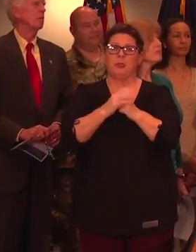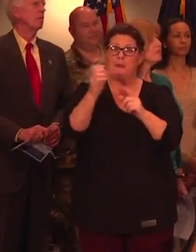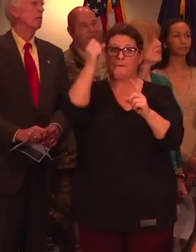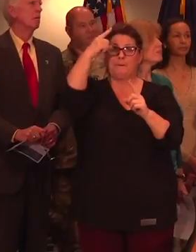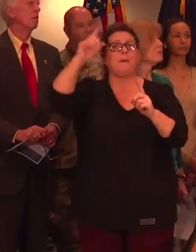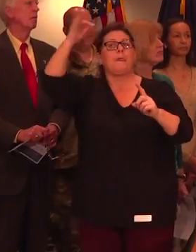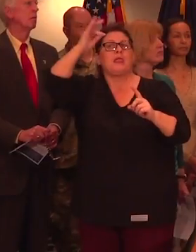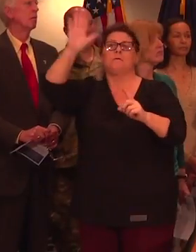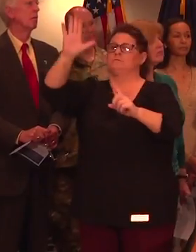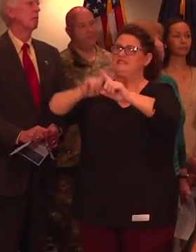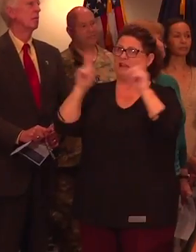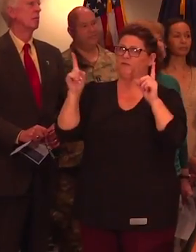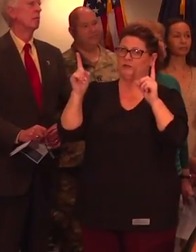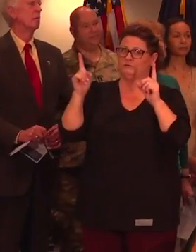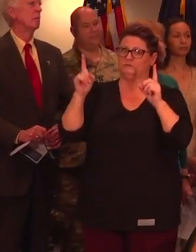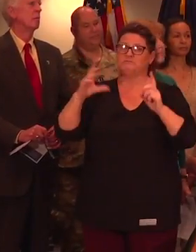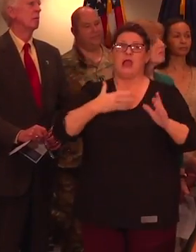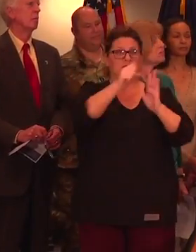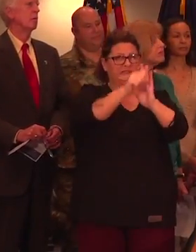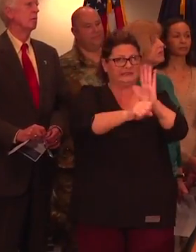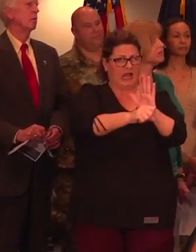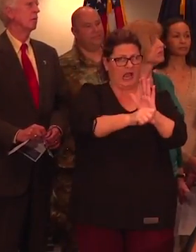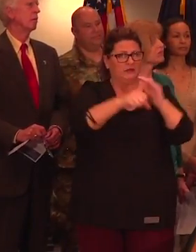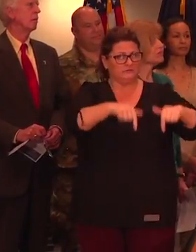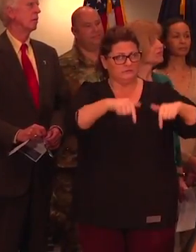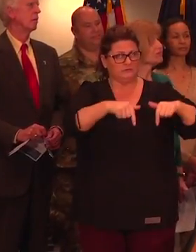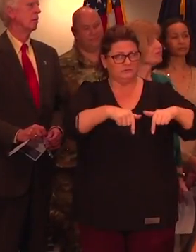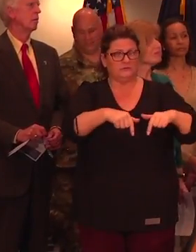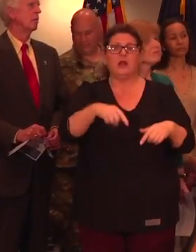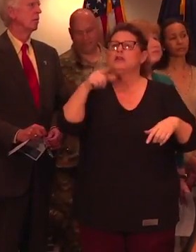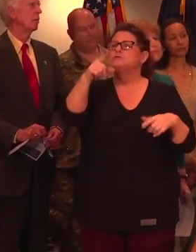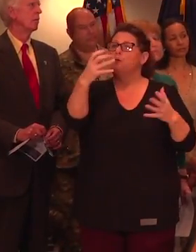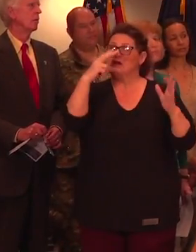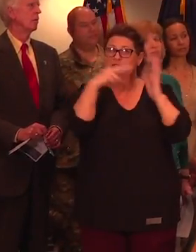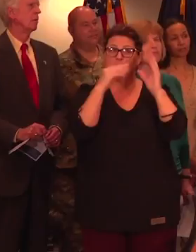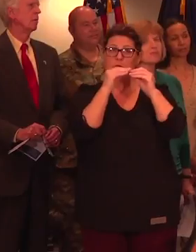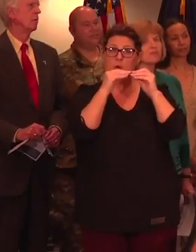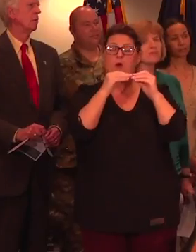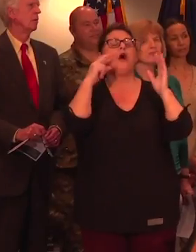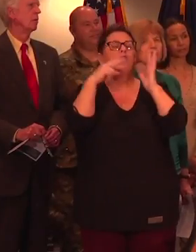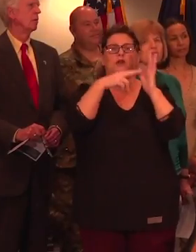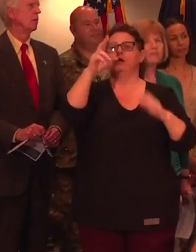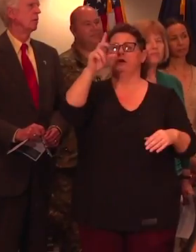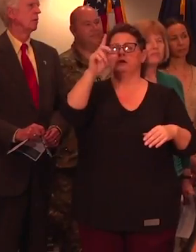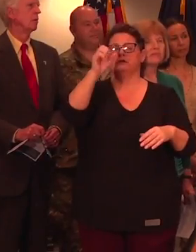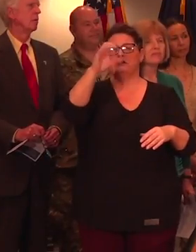from the federal rules, but the Department of Revenue has a website with details, and so does the